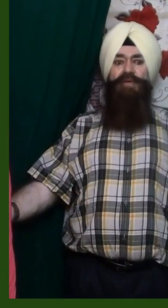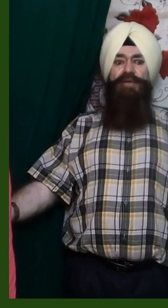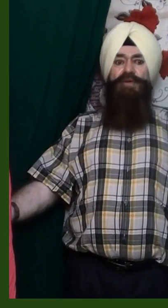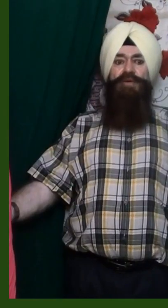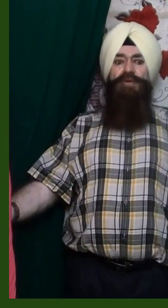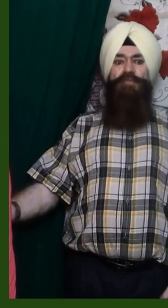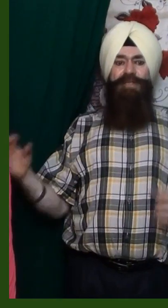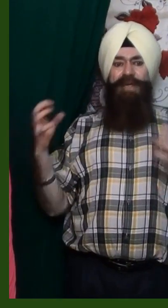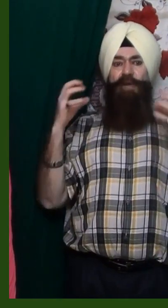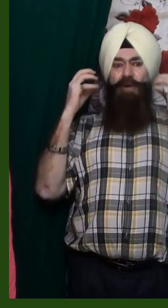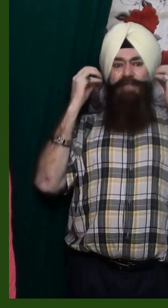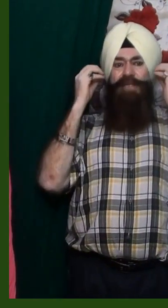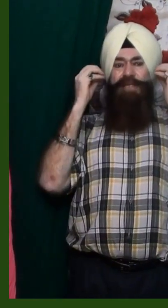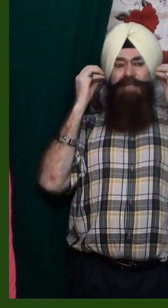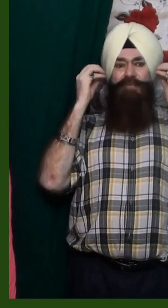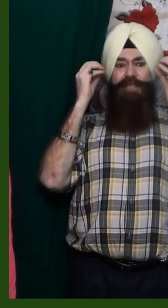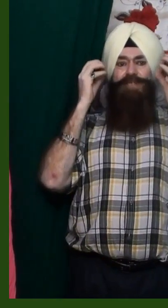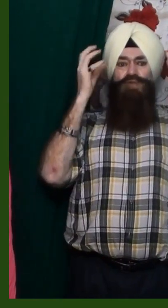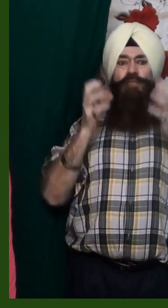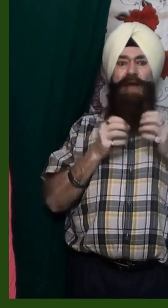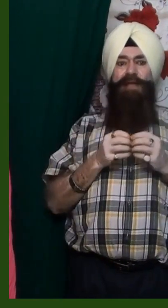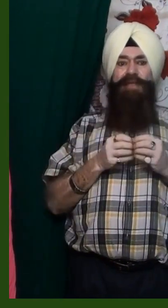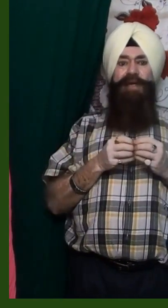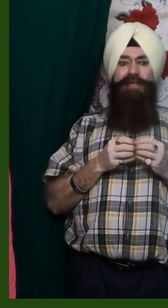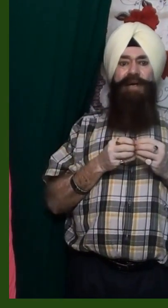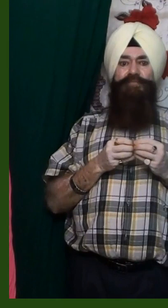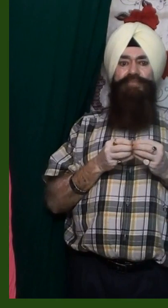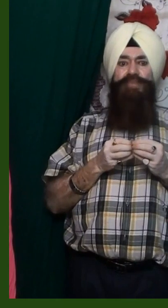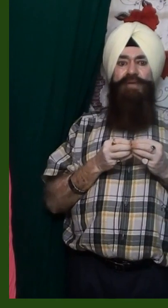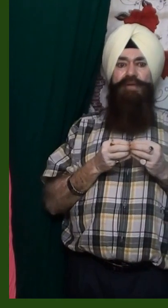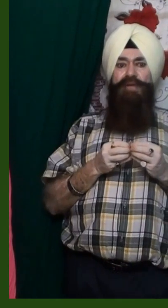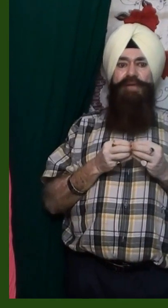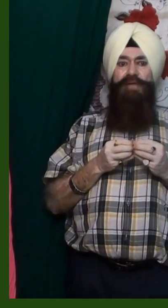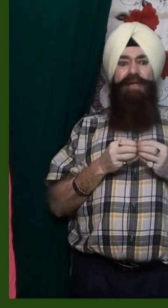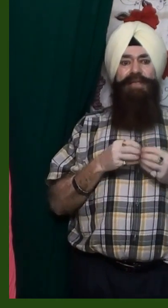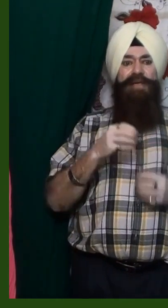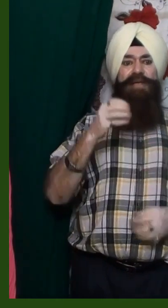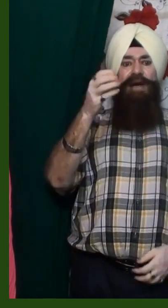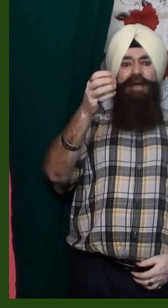Okay, you may think because it was in your mind that